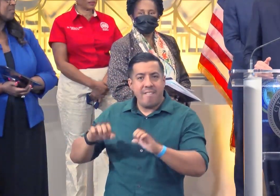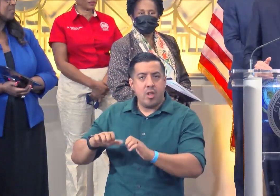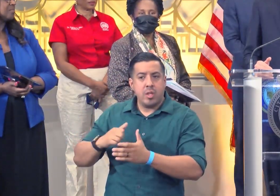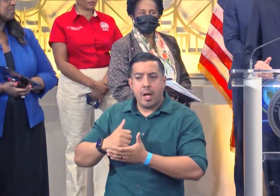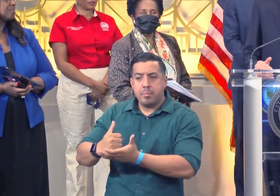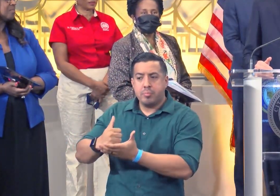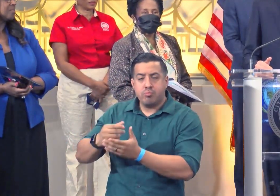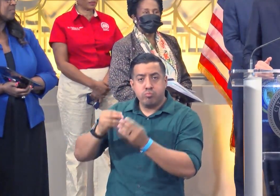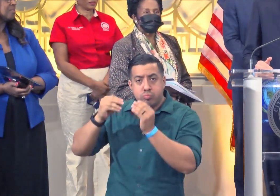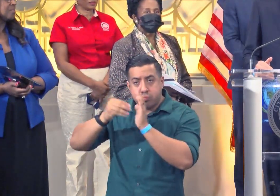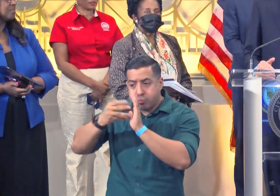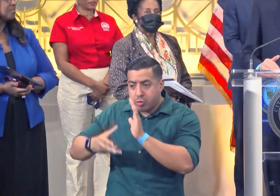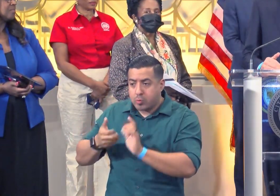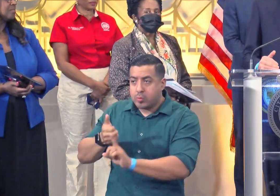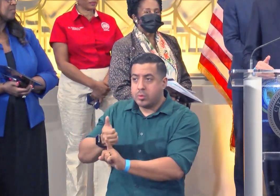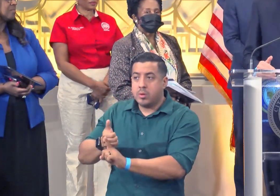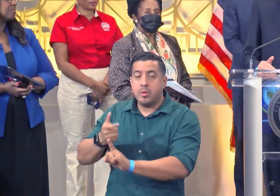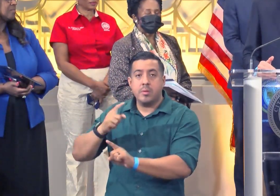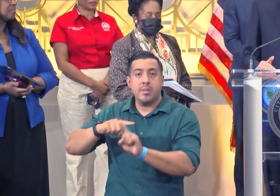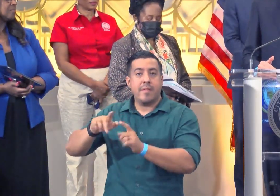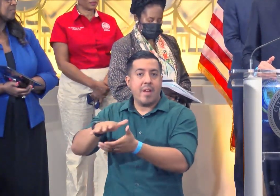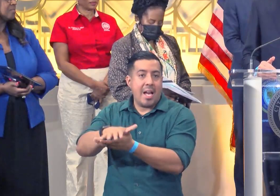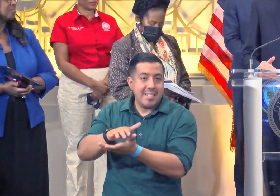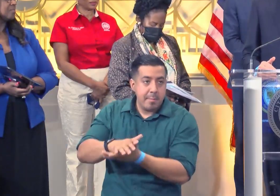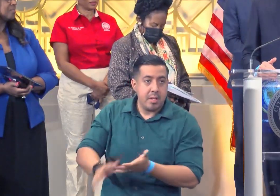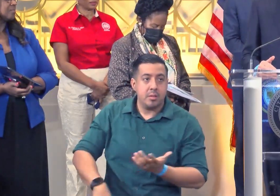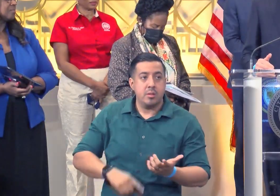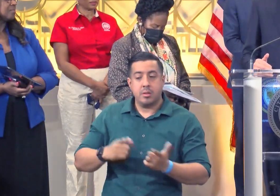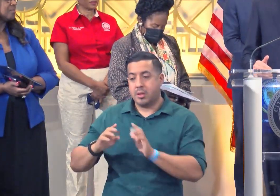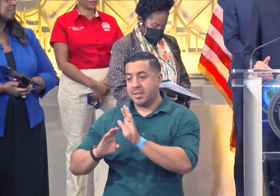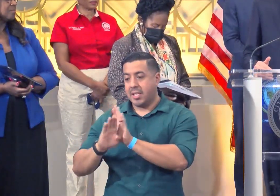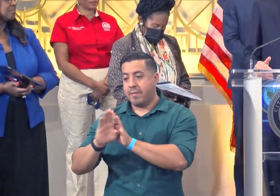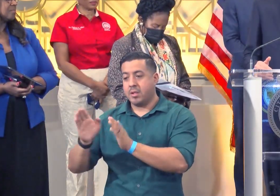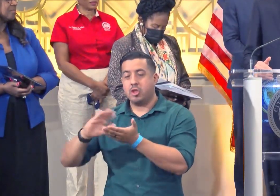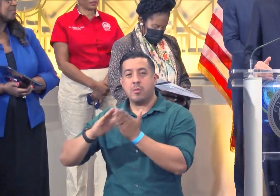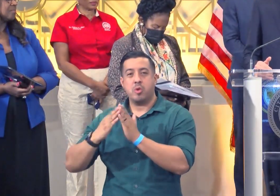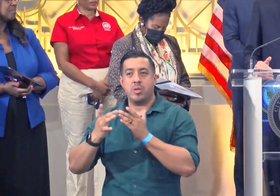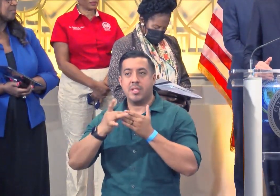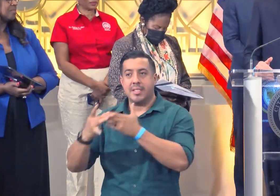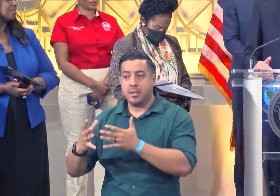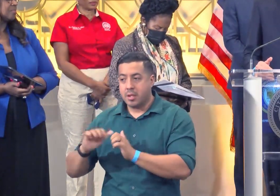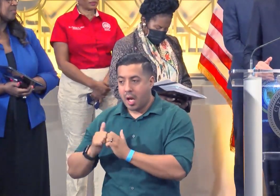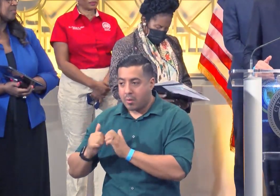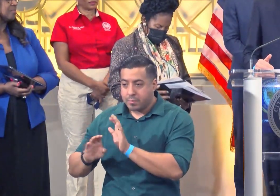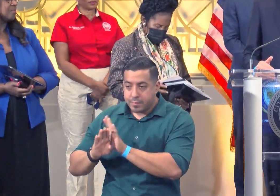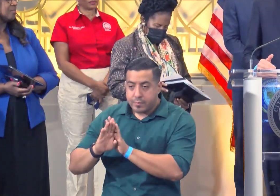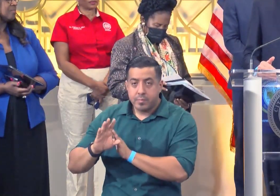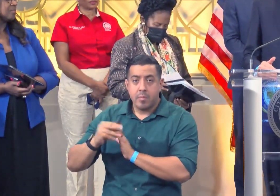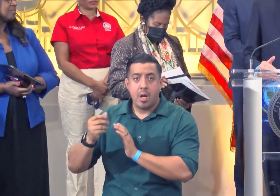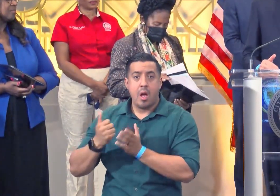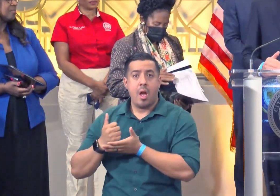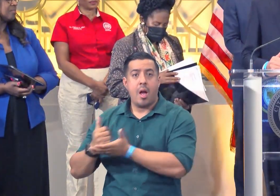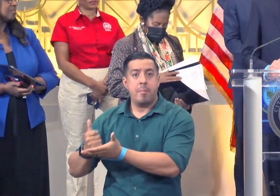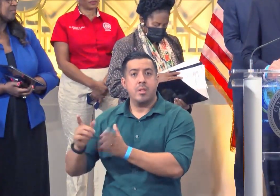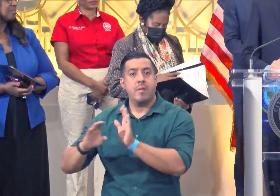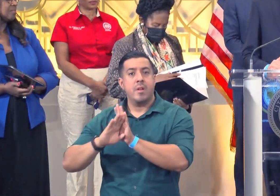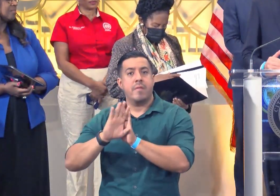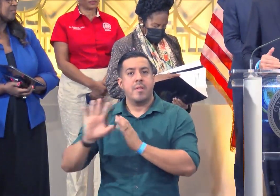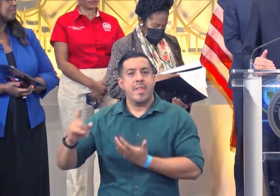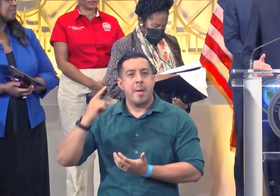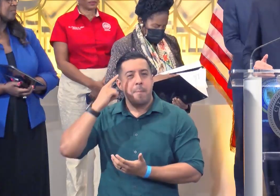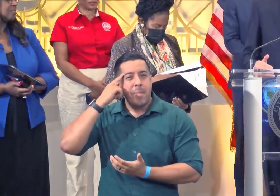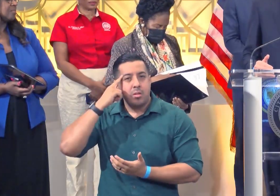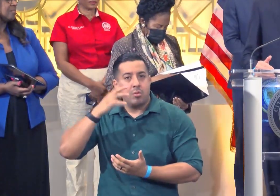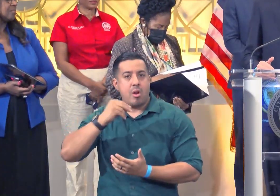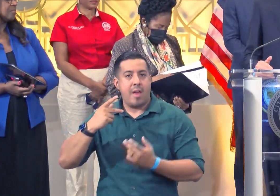students with academics, developing community leaders, as well as helping to develop the mental